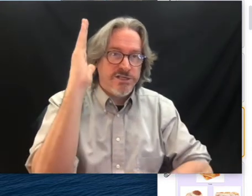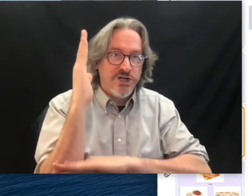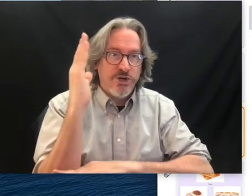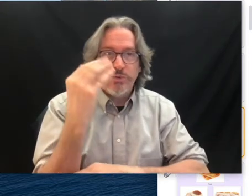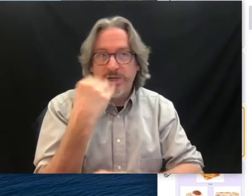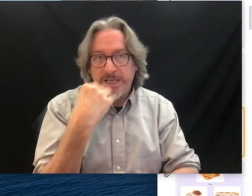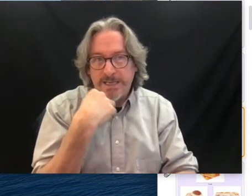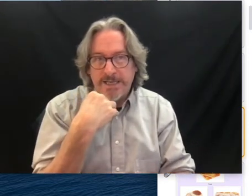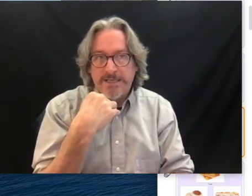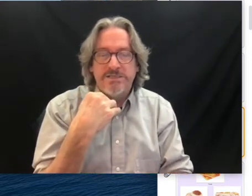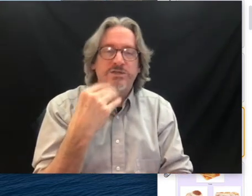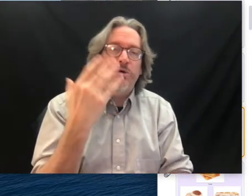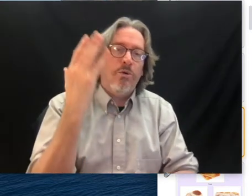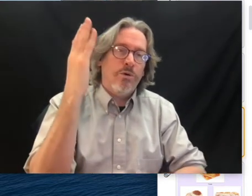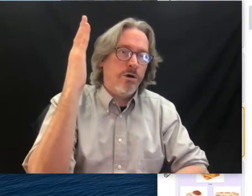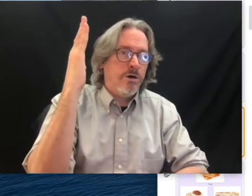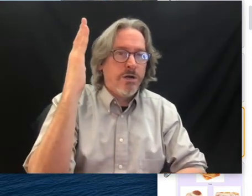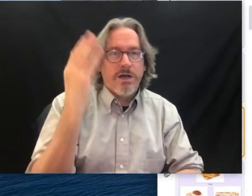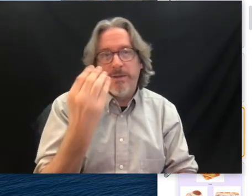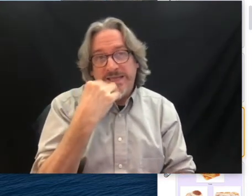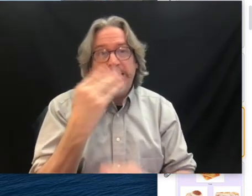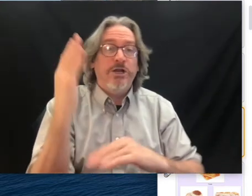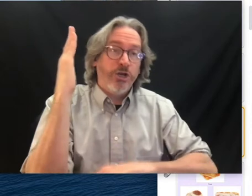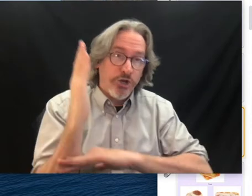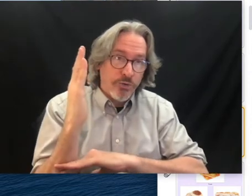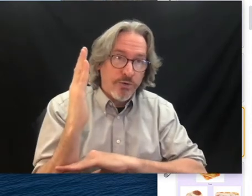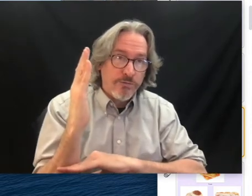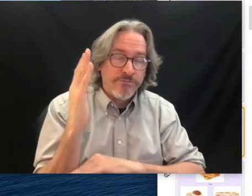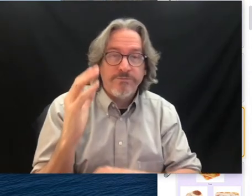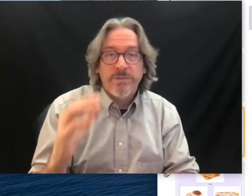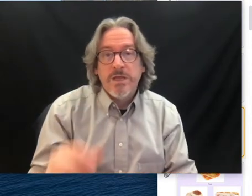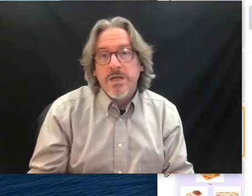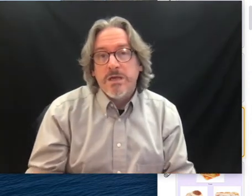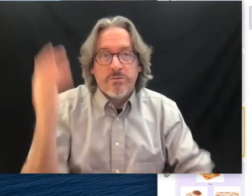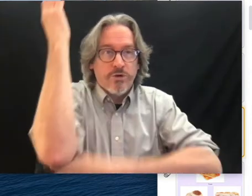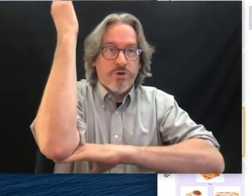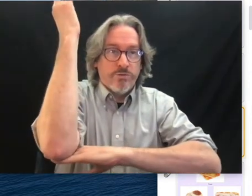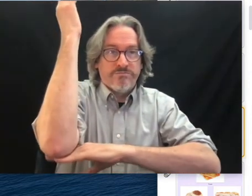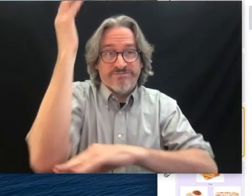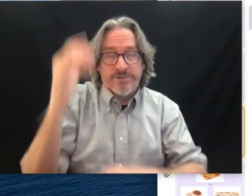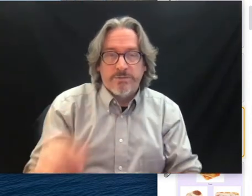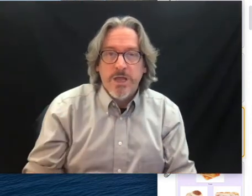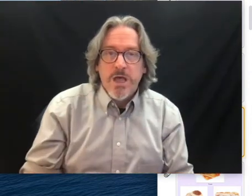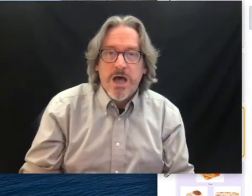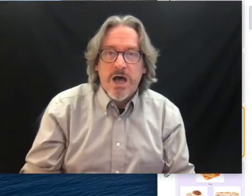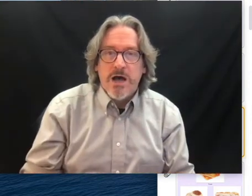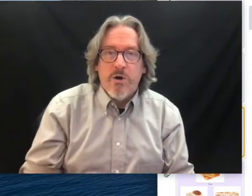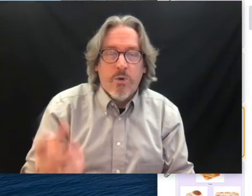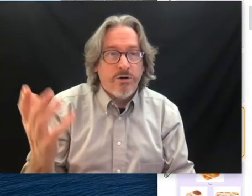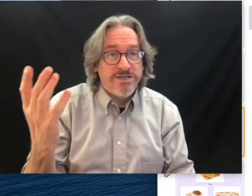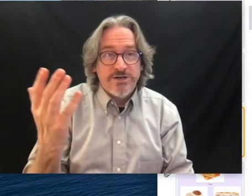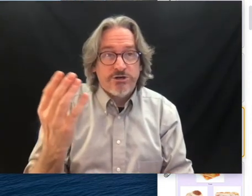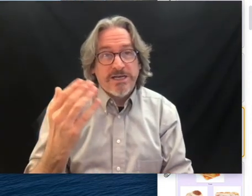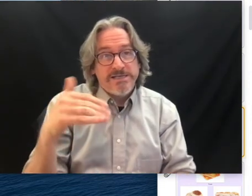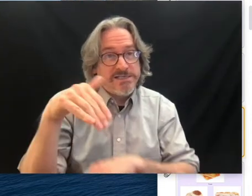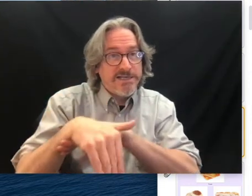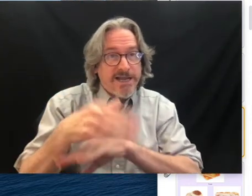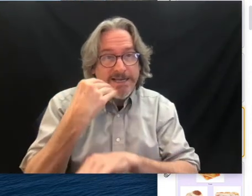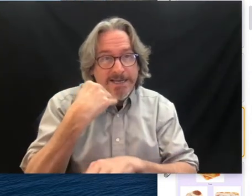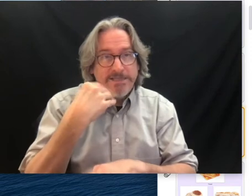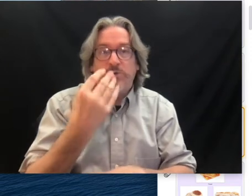is noon eat or eat noon or noon. Or dinner